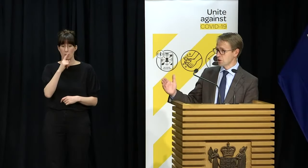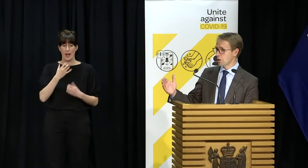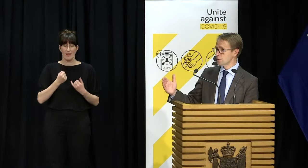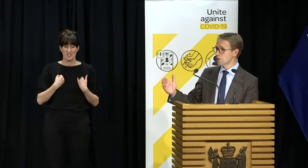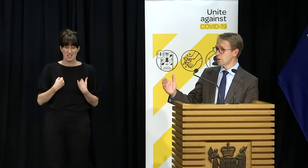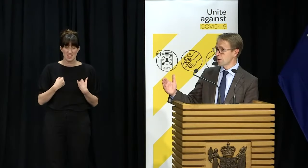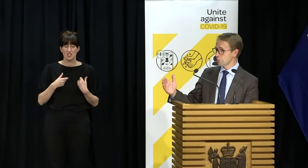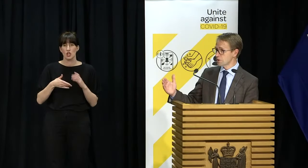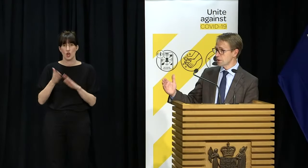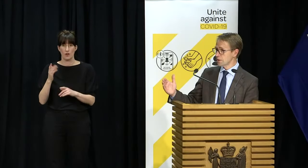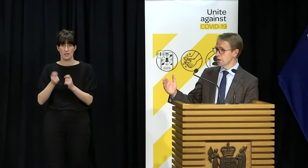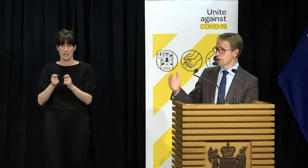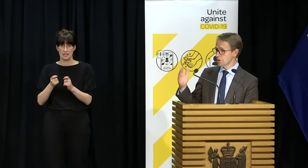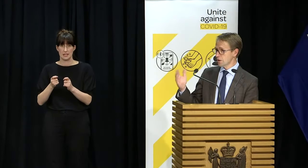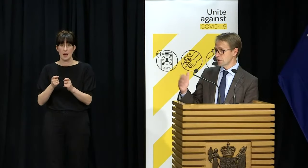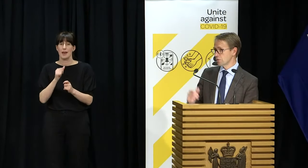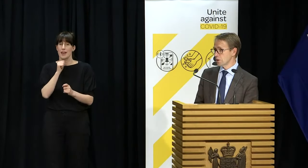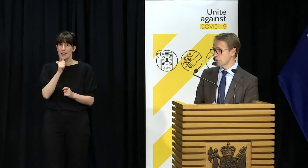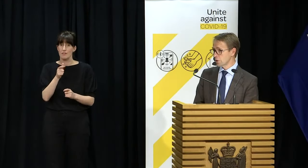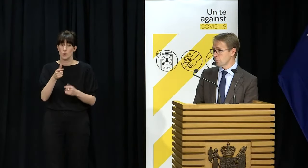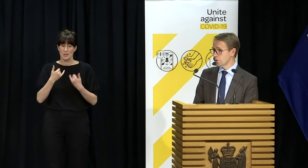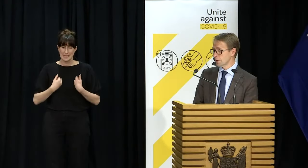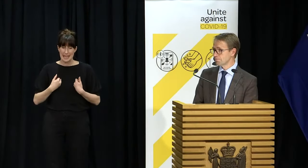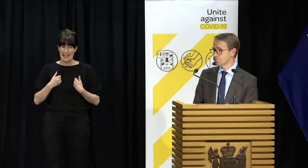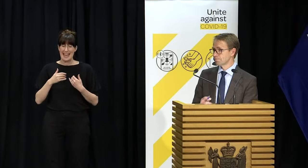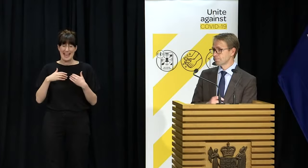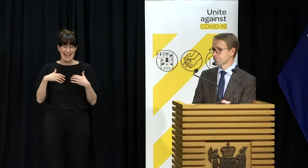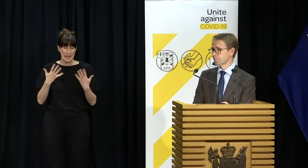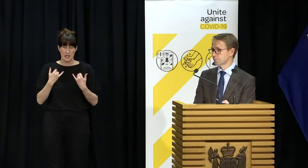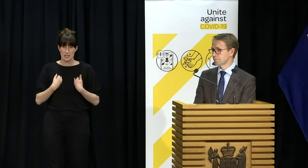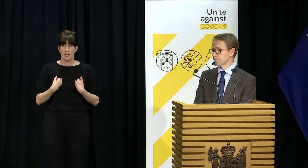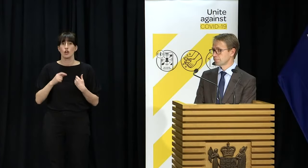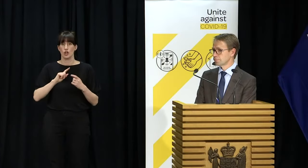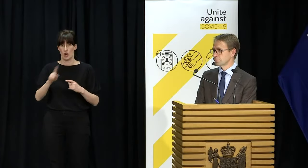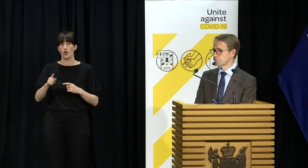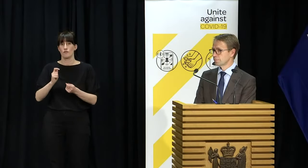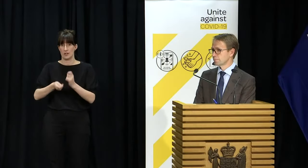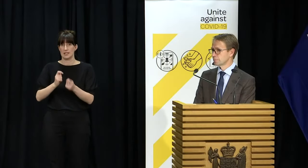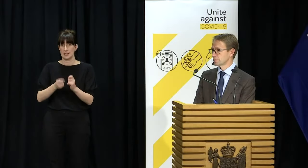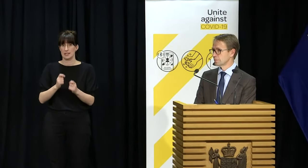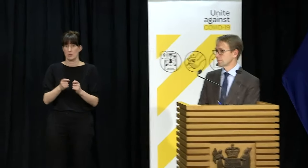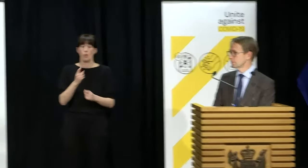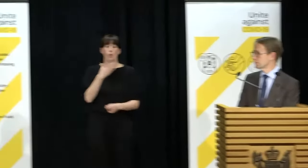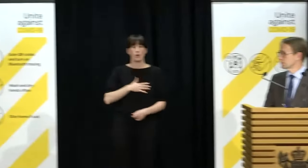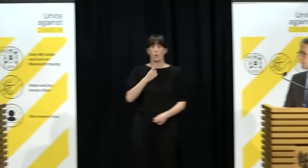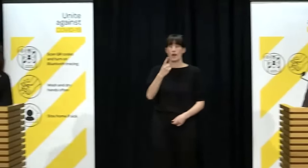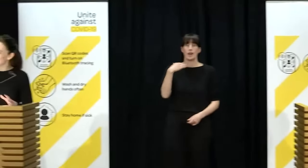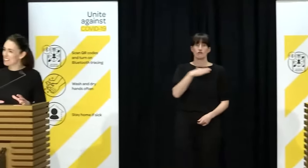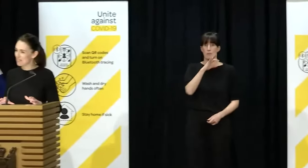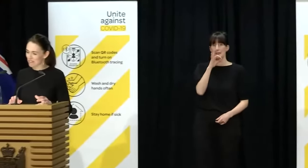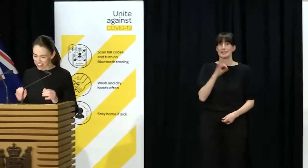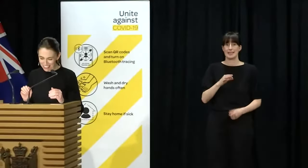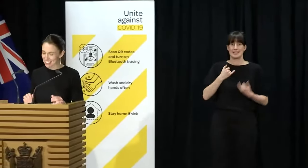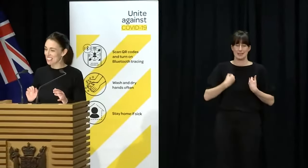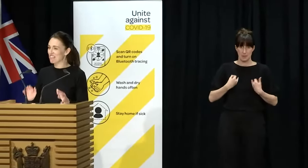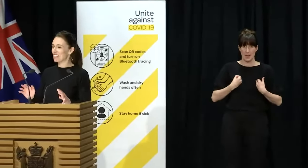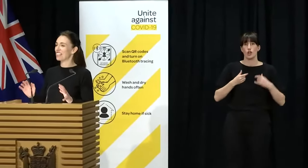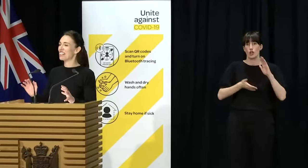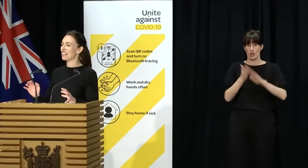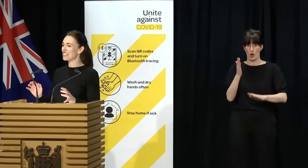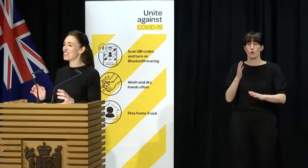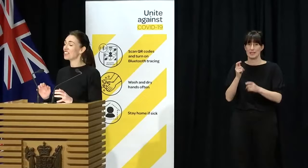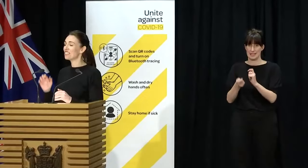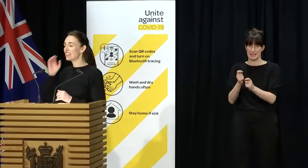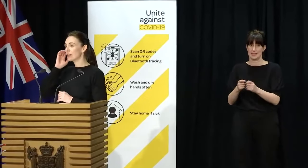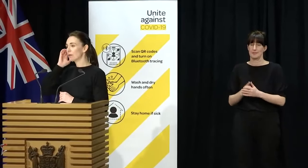get that much closer to 100%. So that's the really critical thing. Don't anyone calculate 1% and decide it's enough. If you're symptomatic,